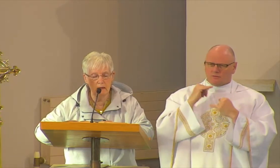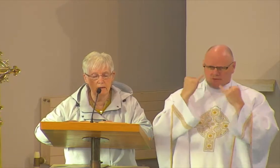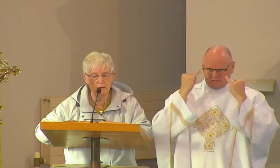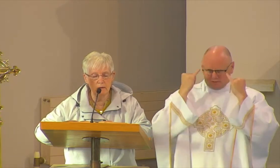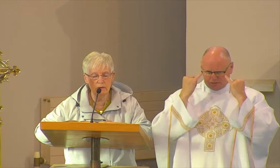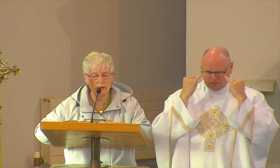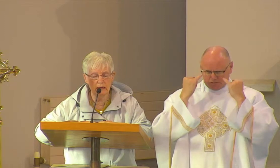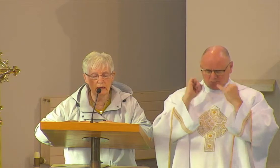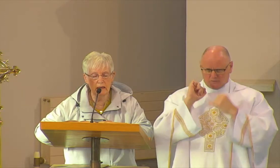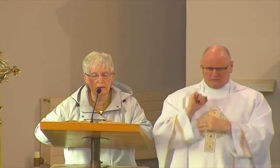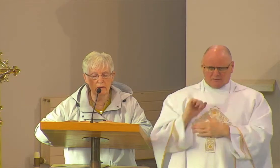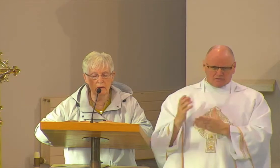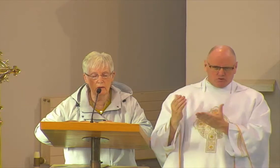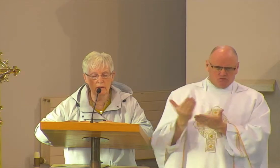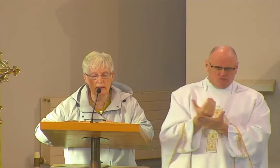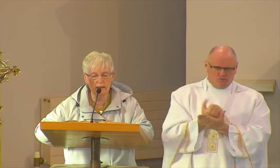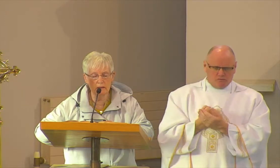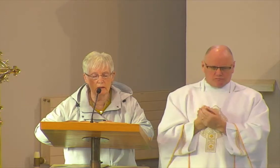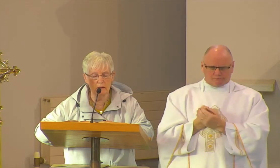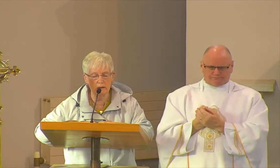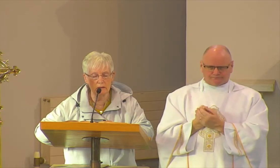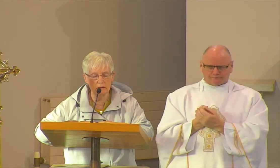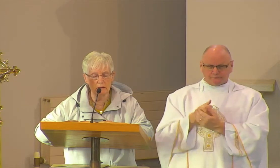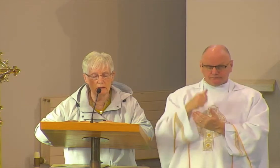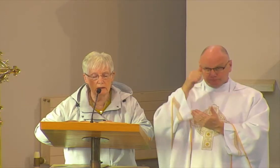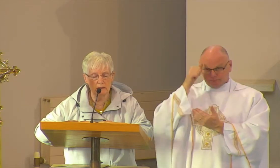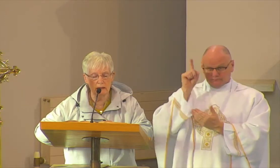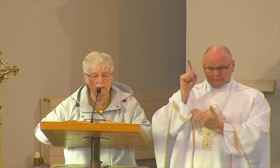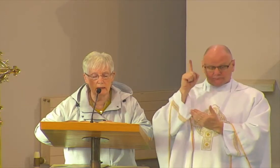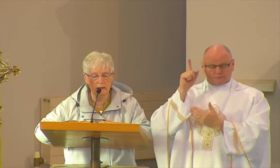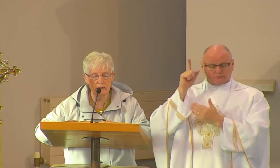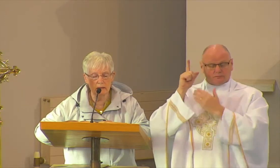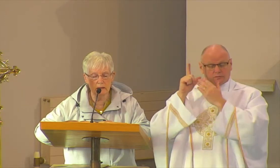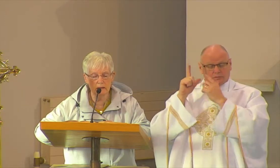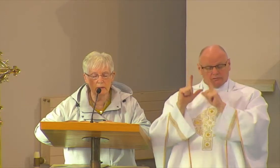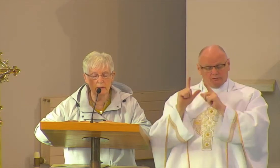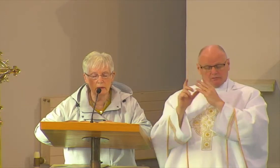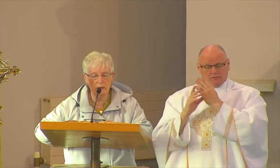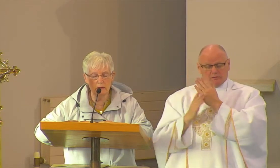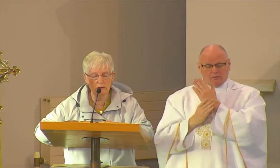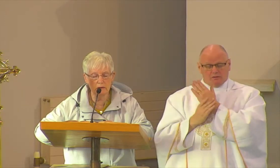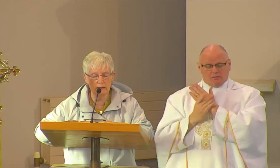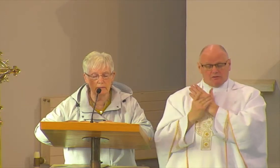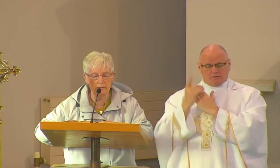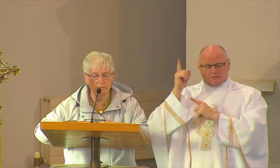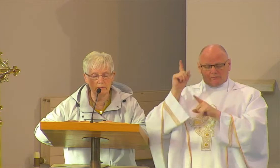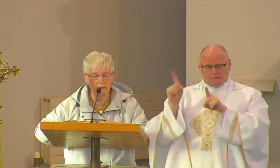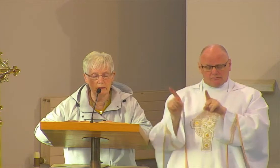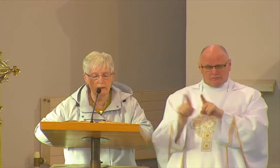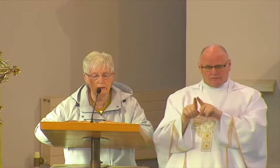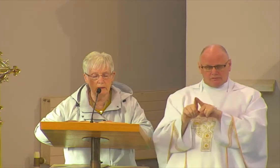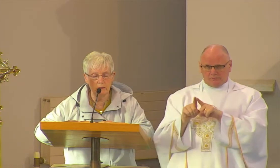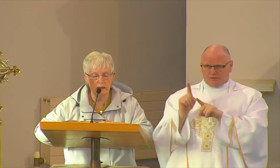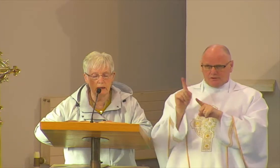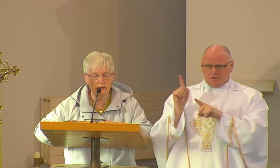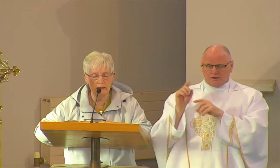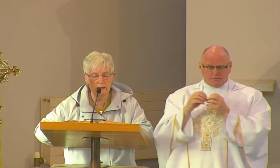"Know that he, the Lord, is God. He made us, we belong to him. We are his